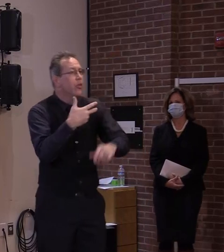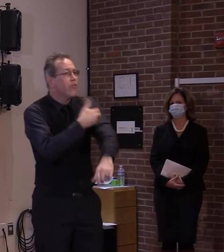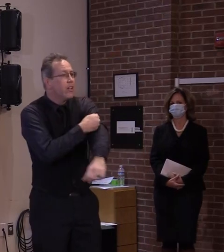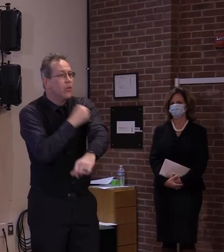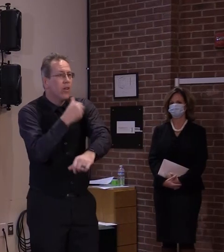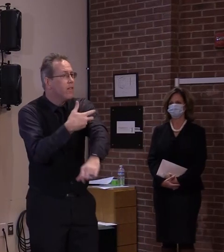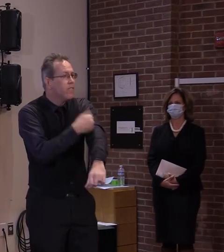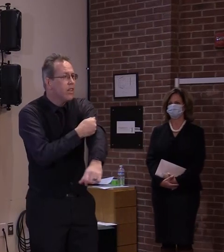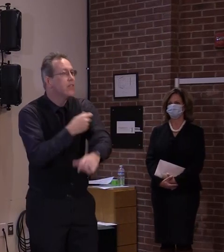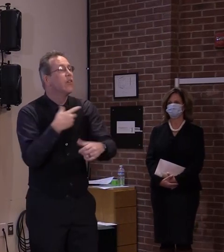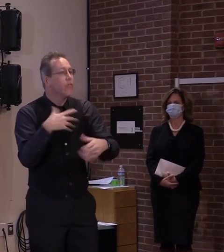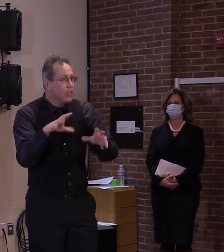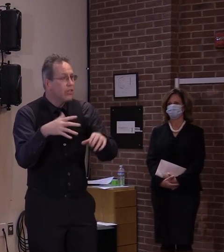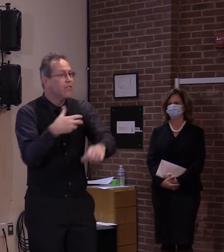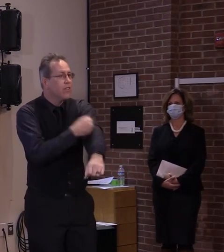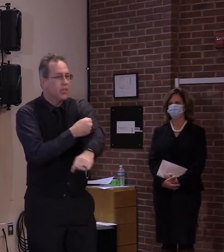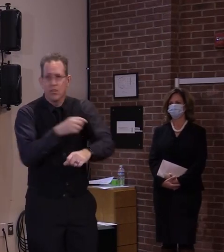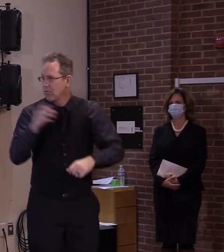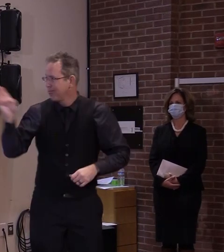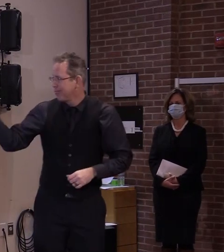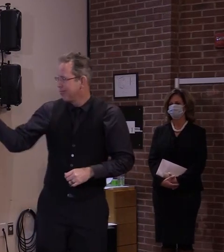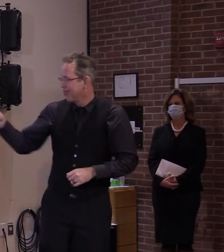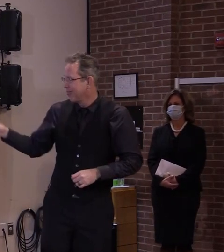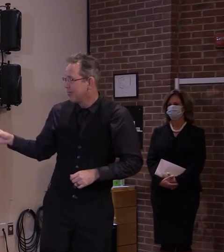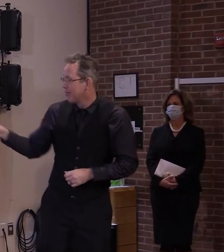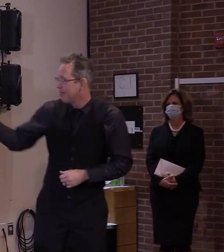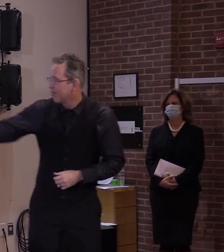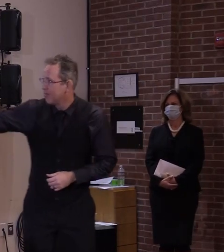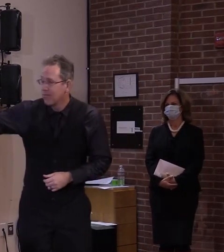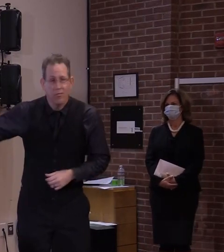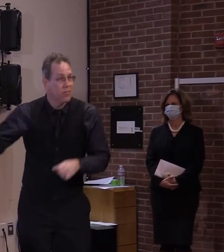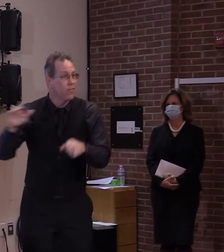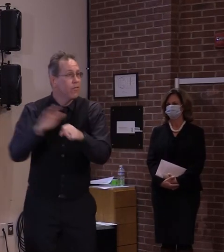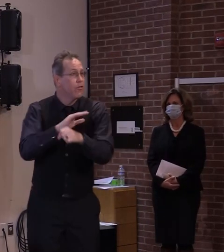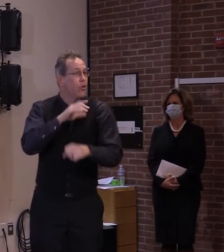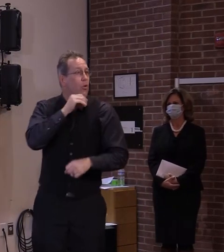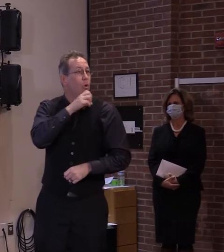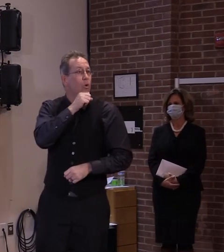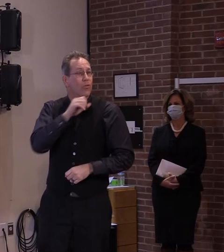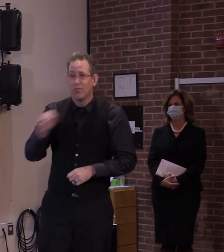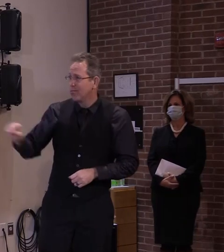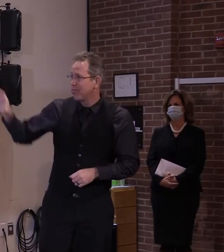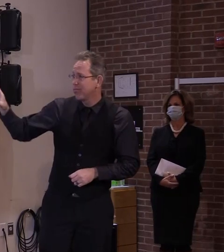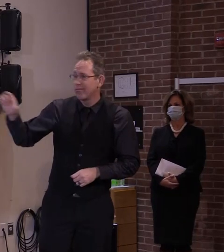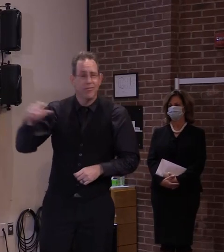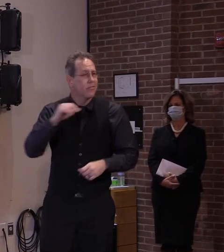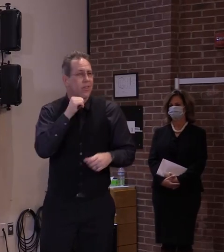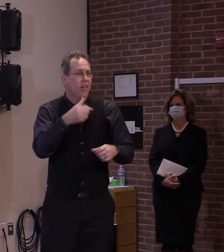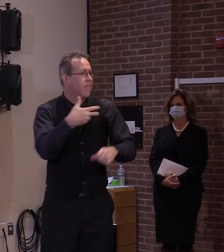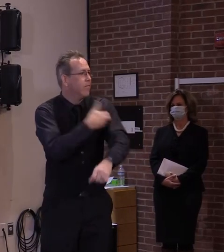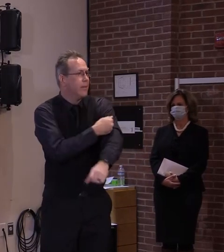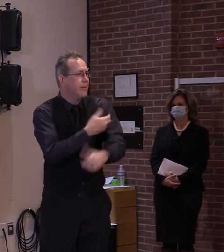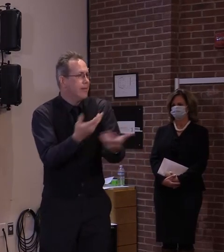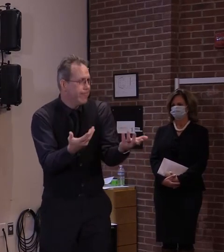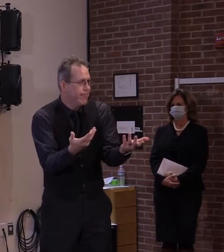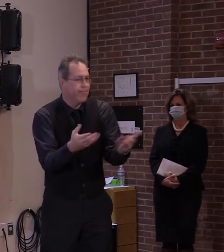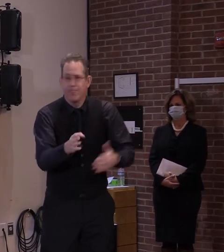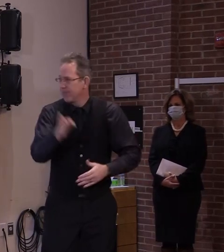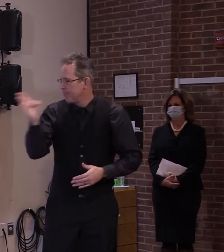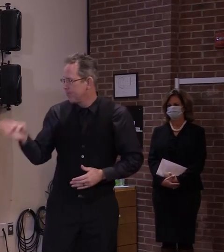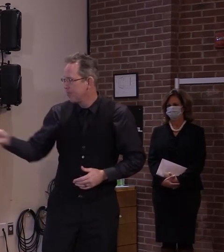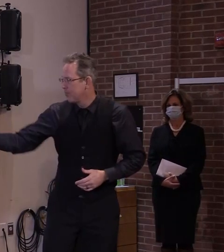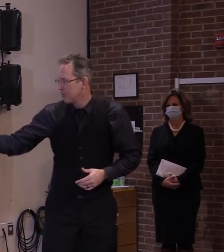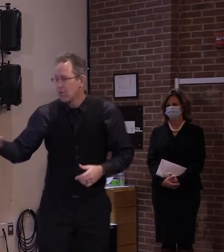vaccinated, those who are fully vaccinated but not boosted, and those who are fully vaccinated and boosted. First, when you look at the 65 and